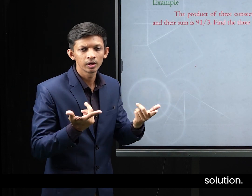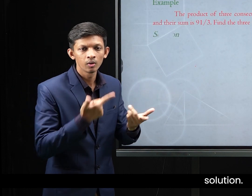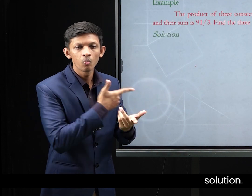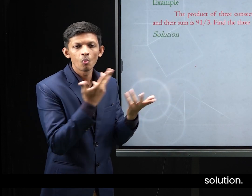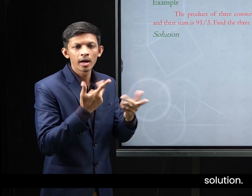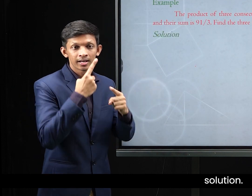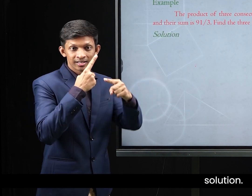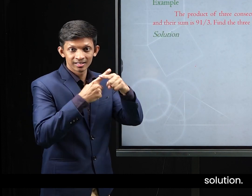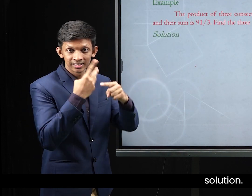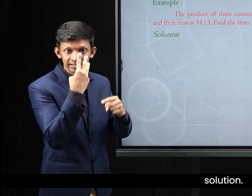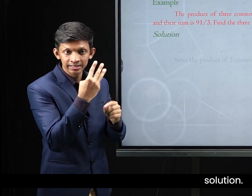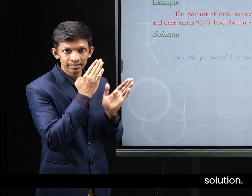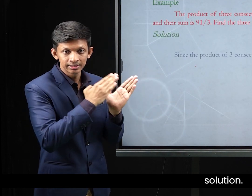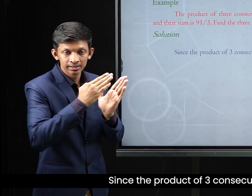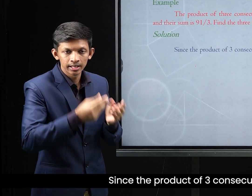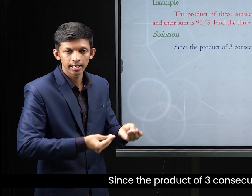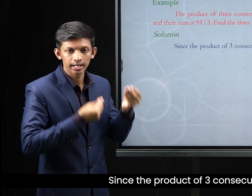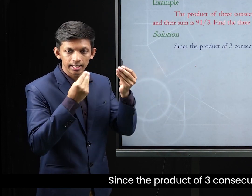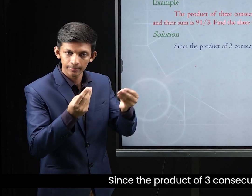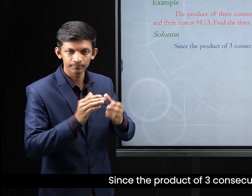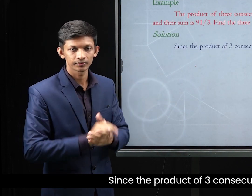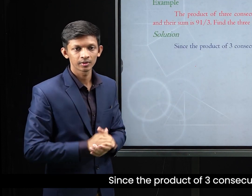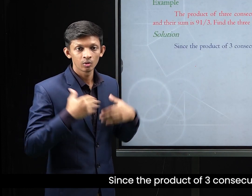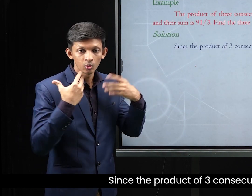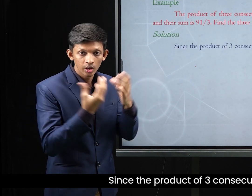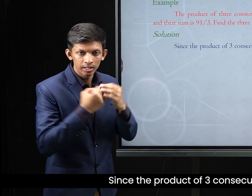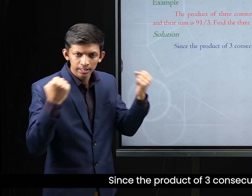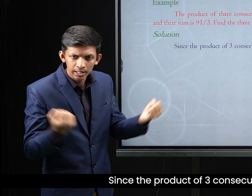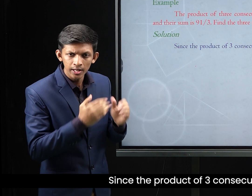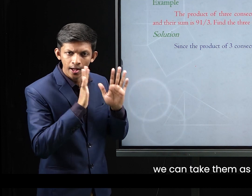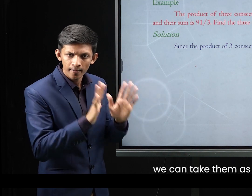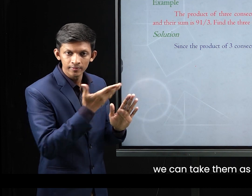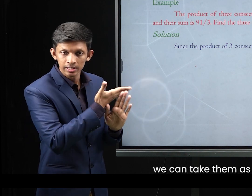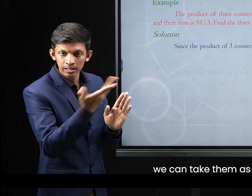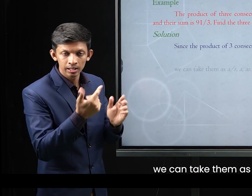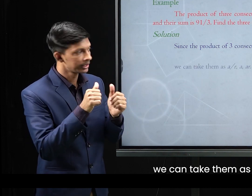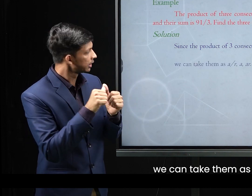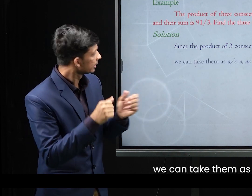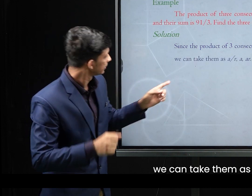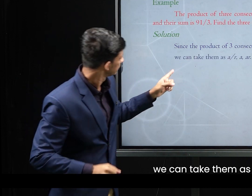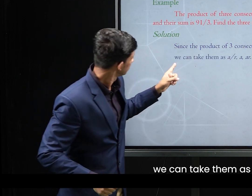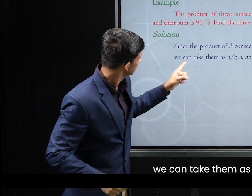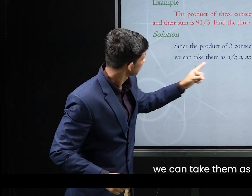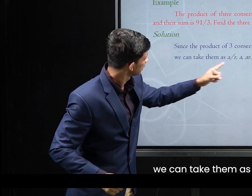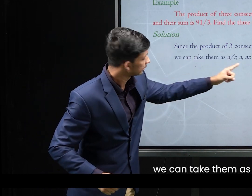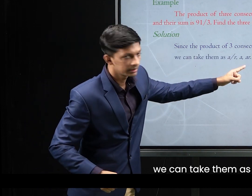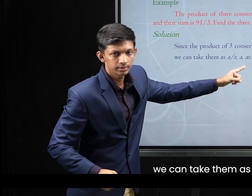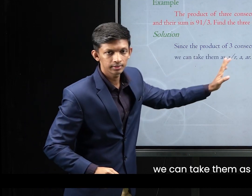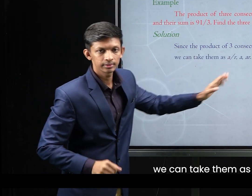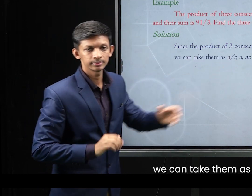Solution: since the product of three consecutive terms is given, we can take them as a by r, a and